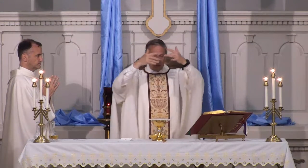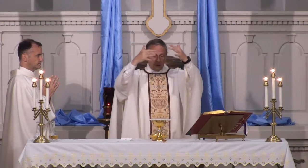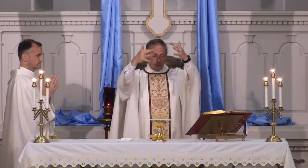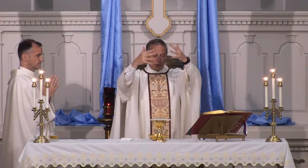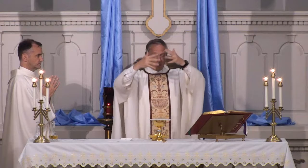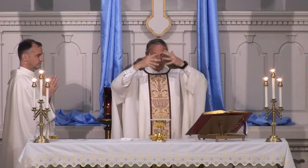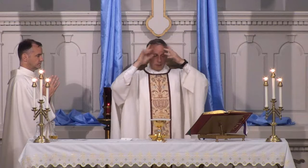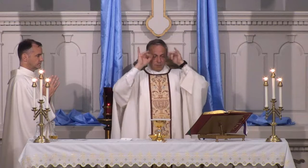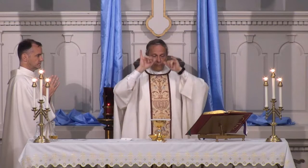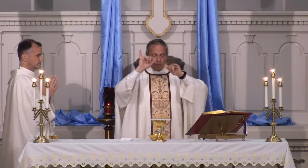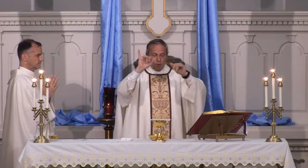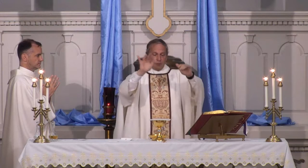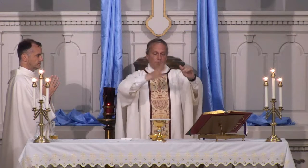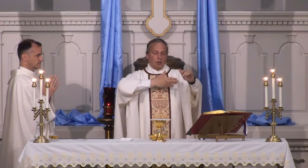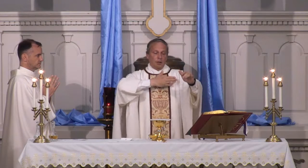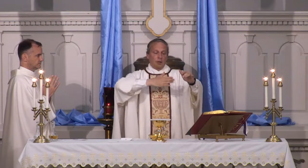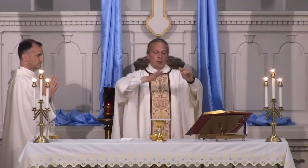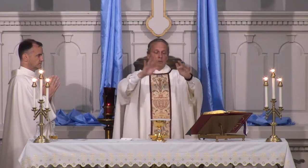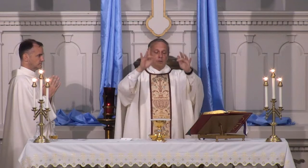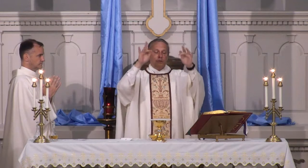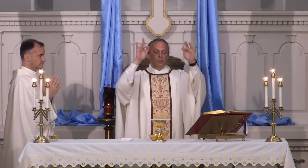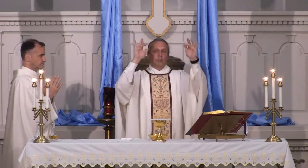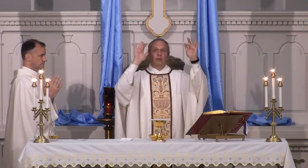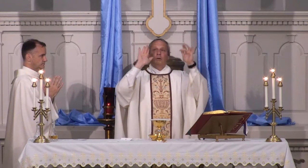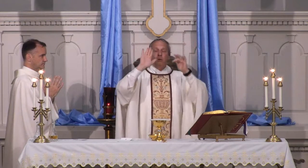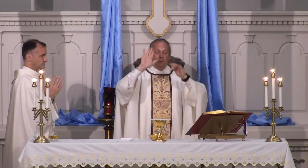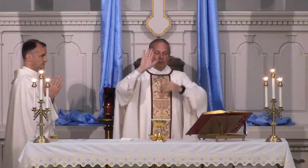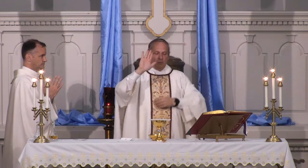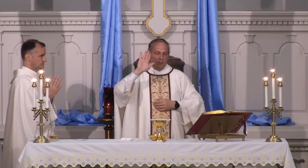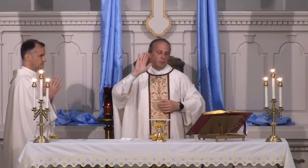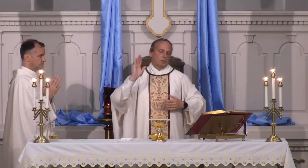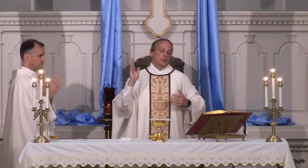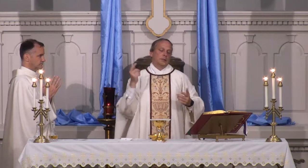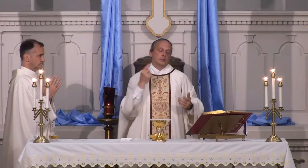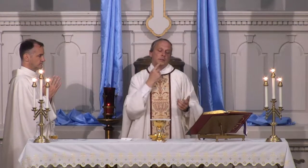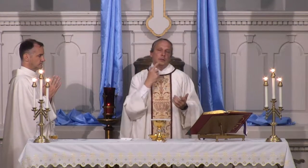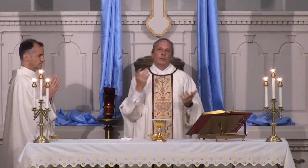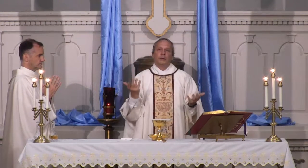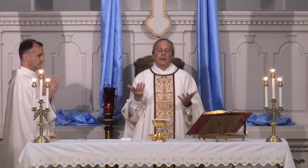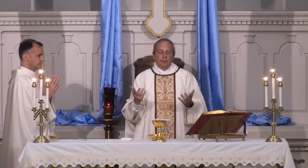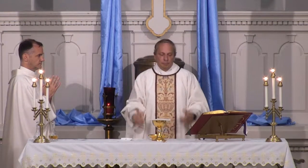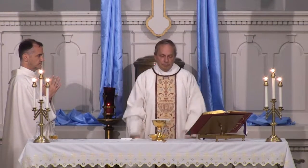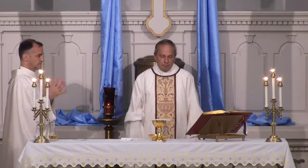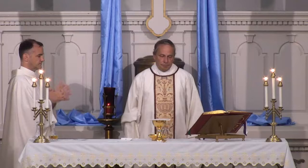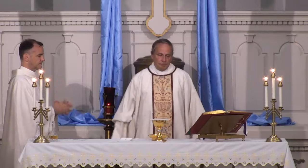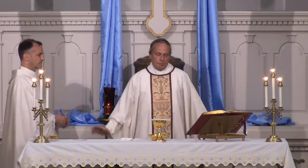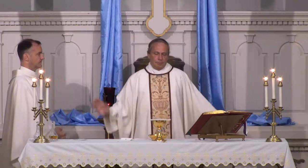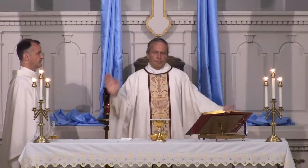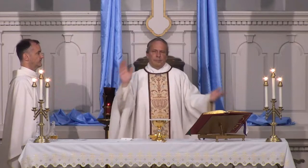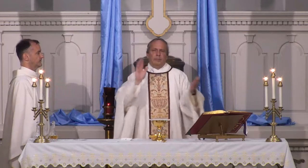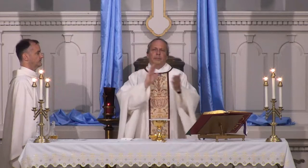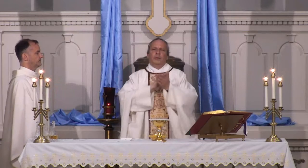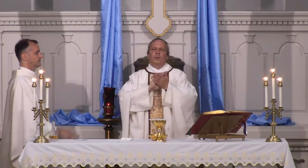sing together the unending hymn of your glory as they acclaim,